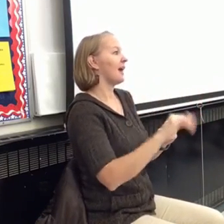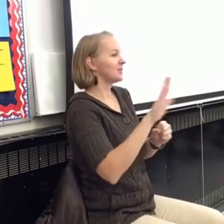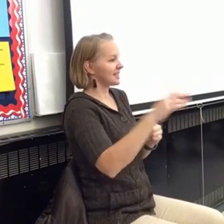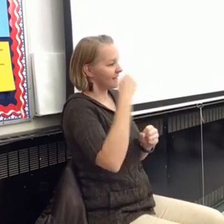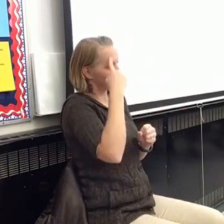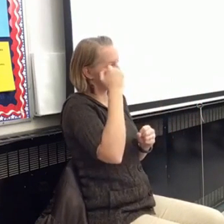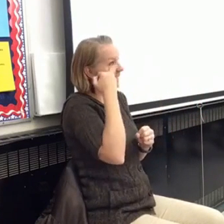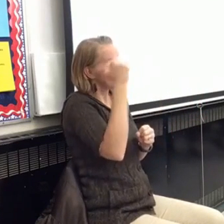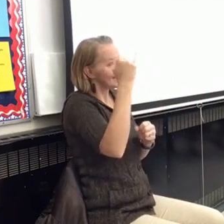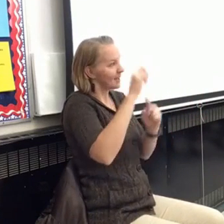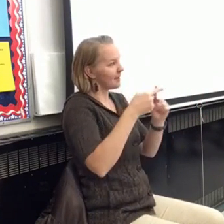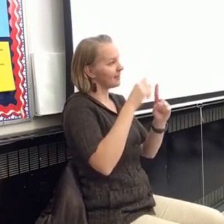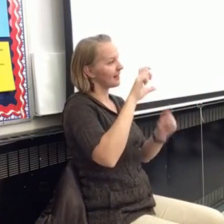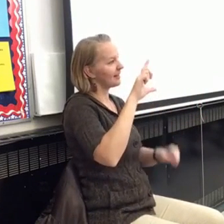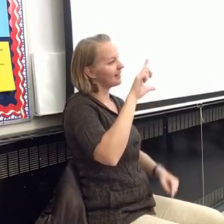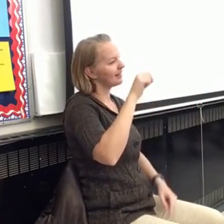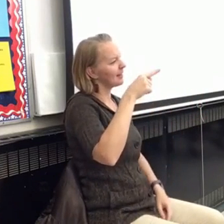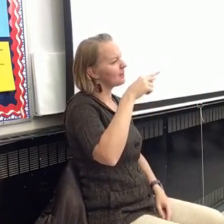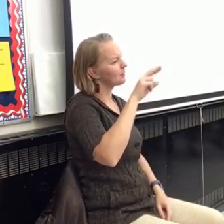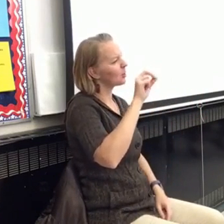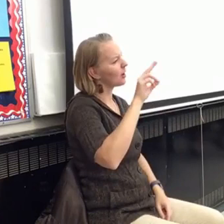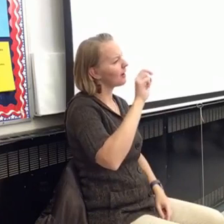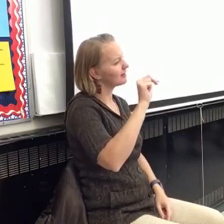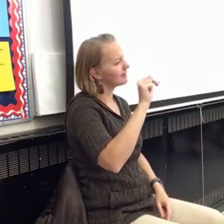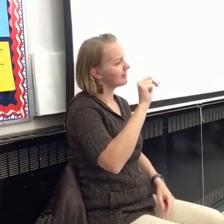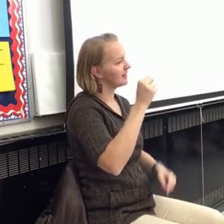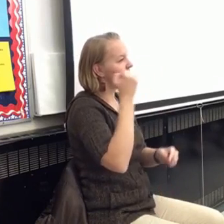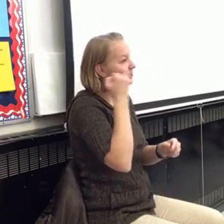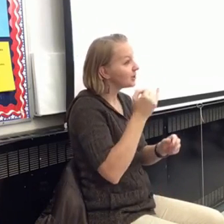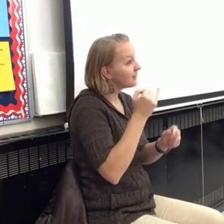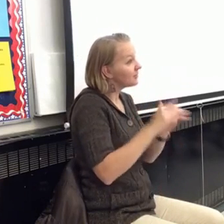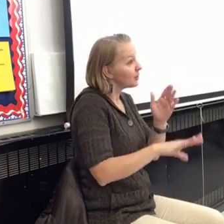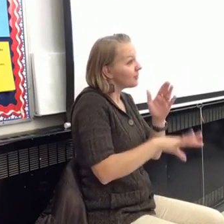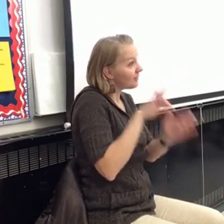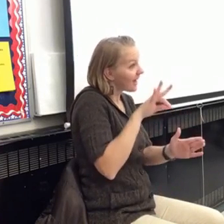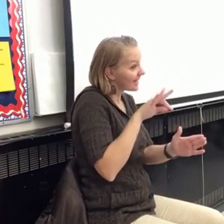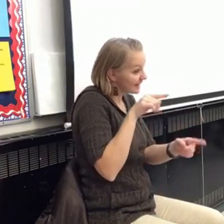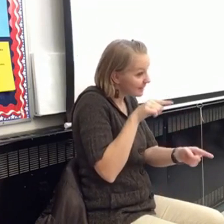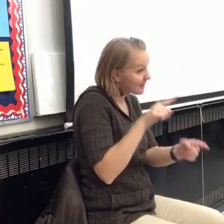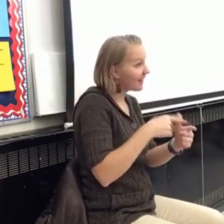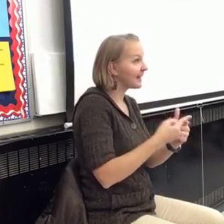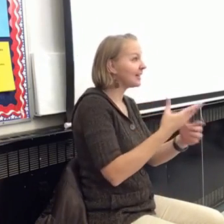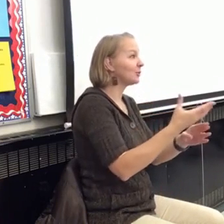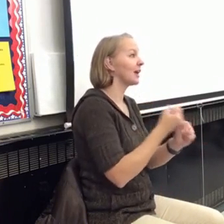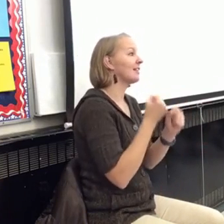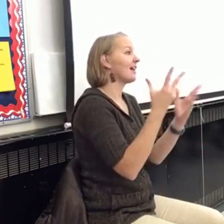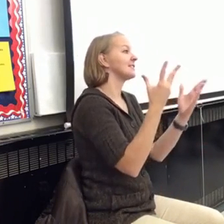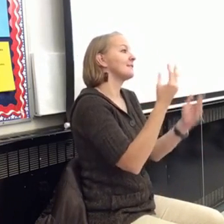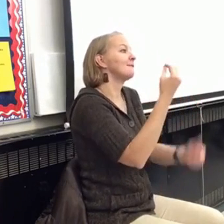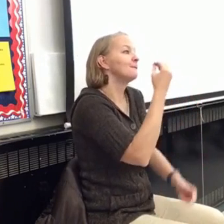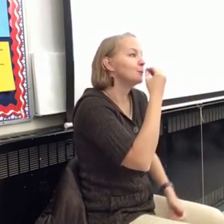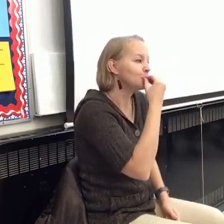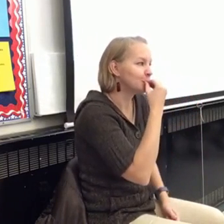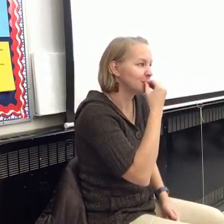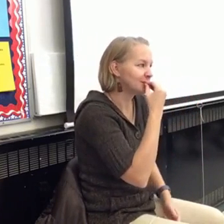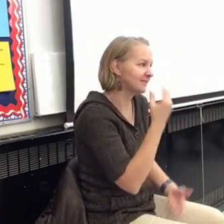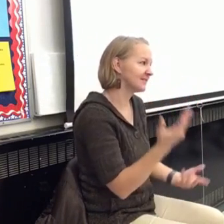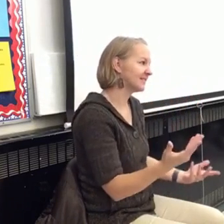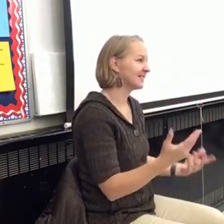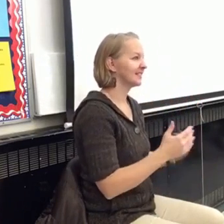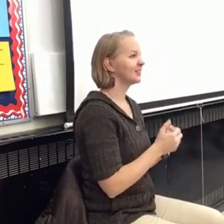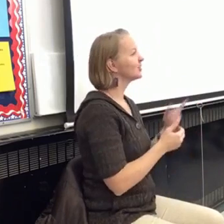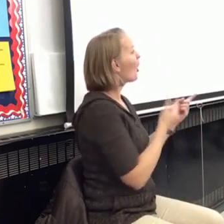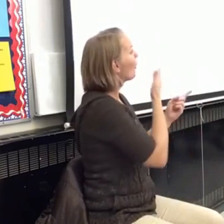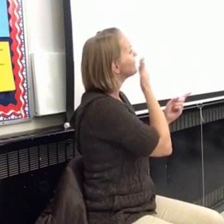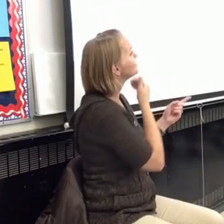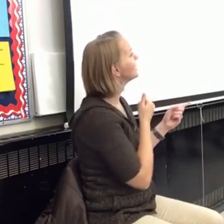you go find a leprechaun, you're going to get lots of food, not necessarily money. That's so sweet. Yeah, well, it's sweet, but it's also sad because